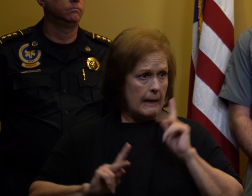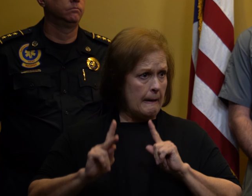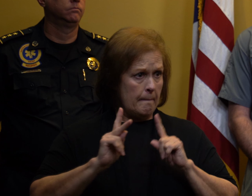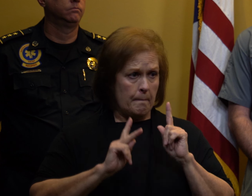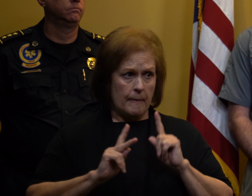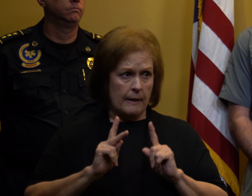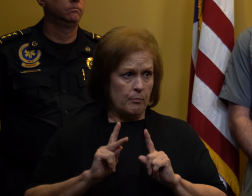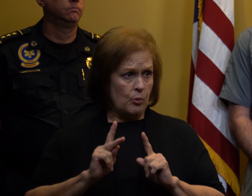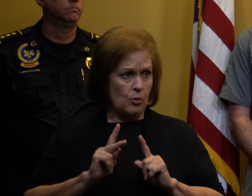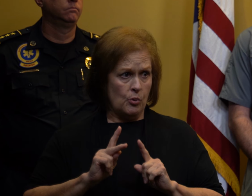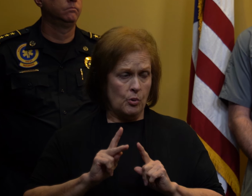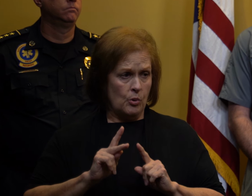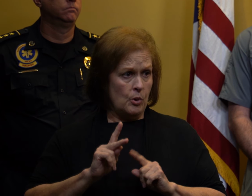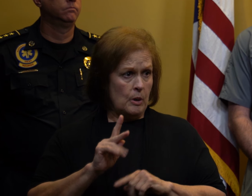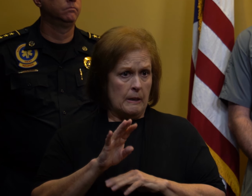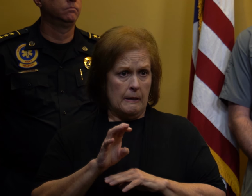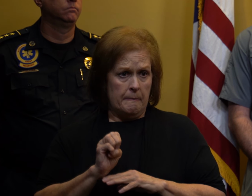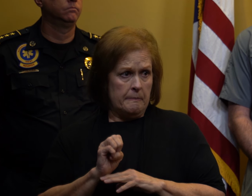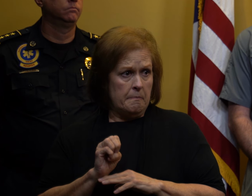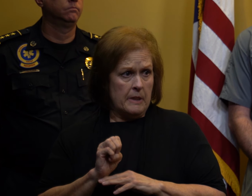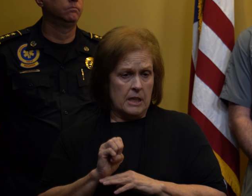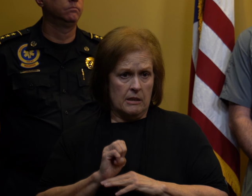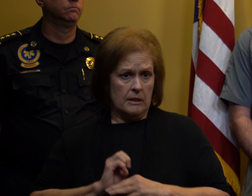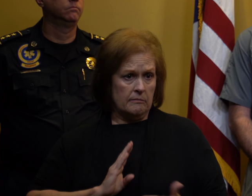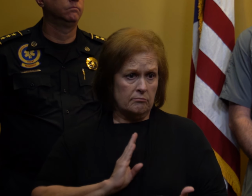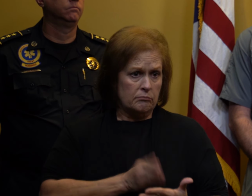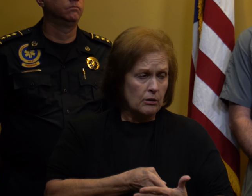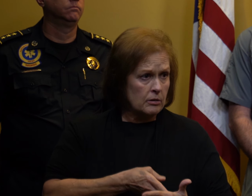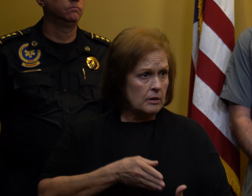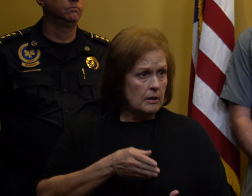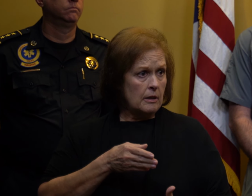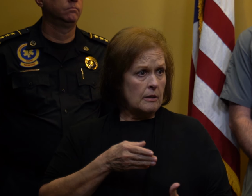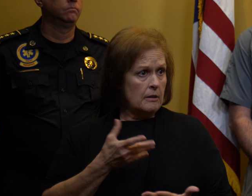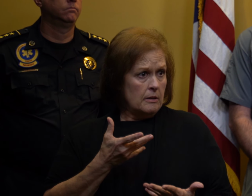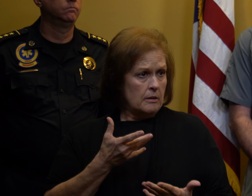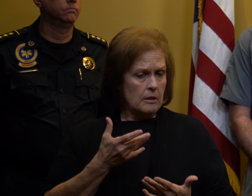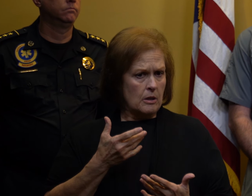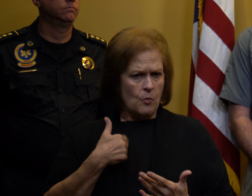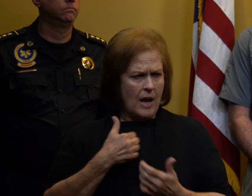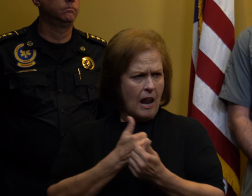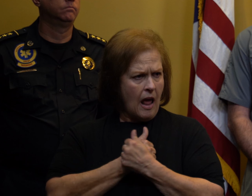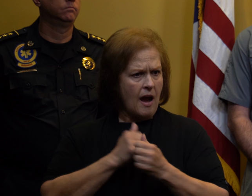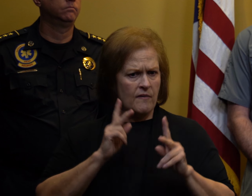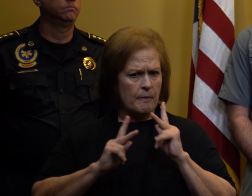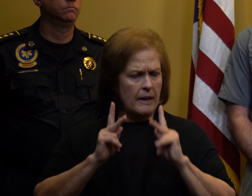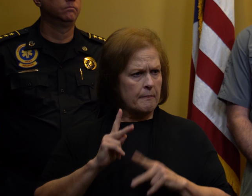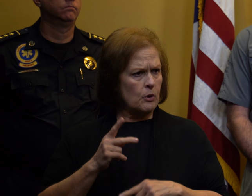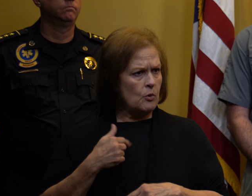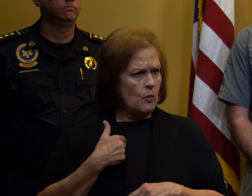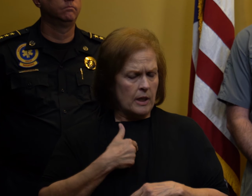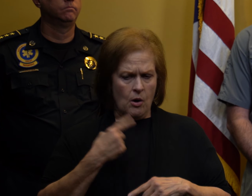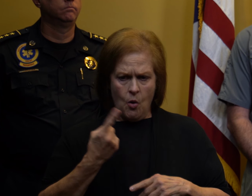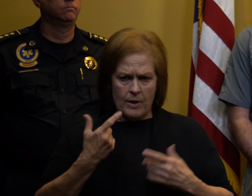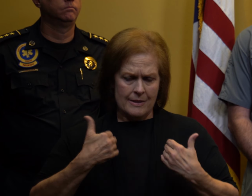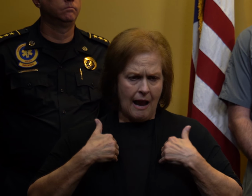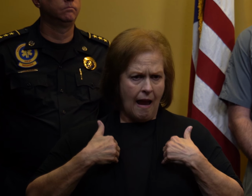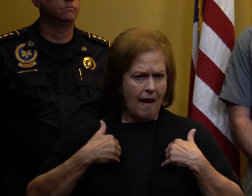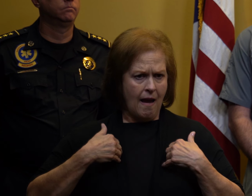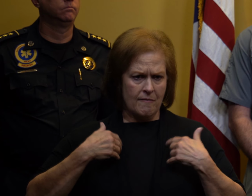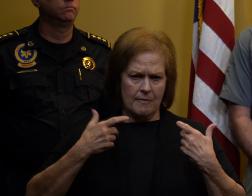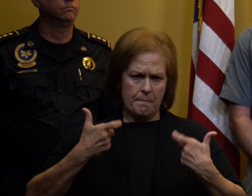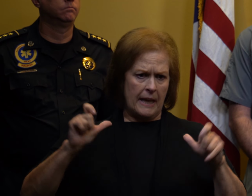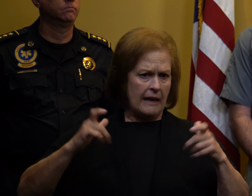at the state level to impact how we live our lives and how we celebrate and how we love on people and how we host major events in the city of New